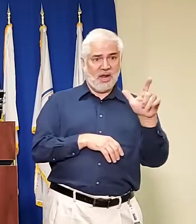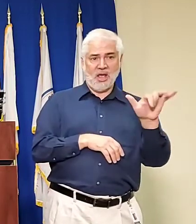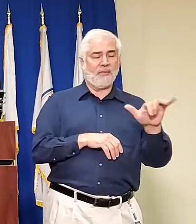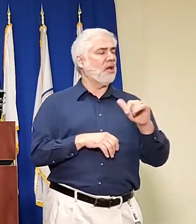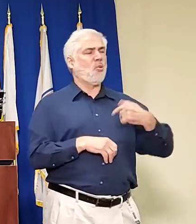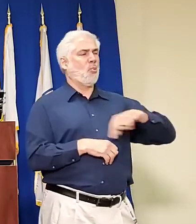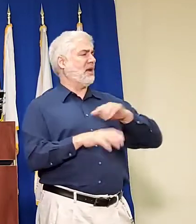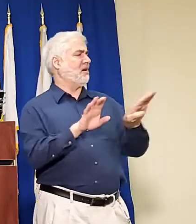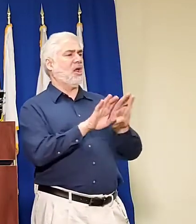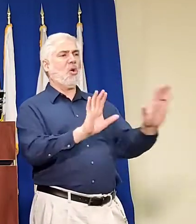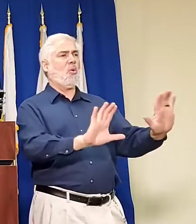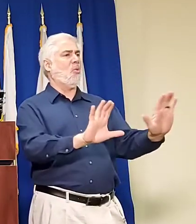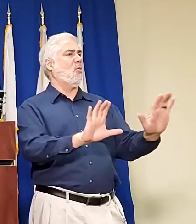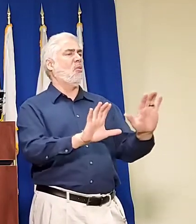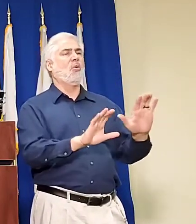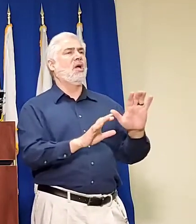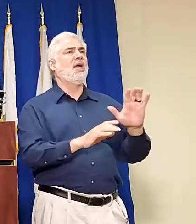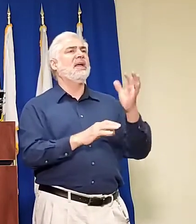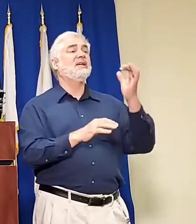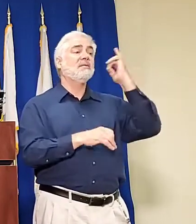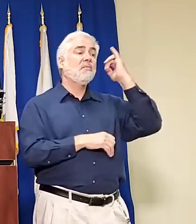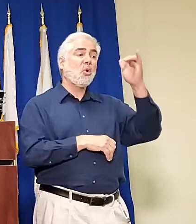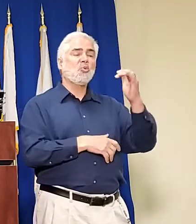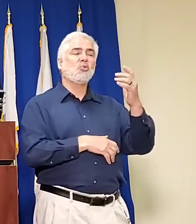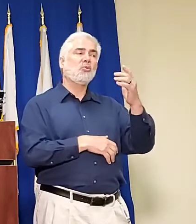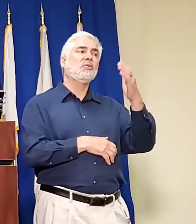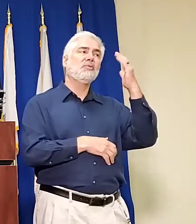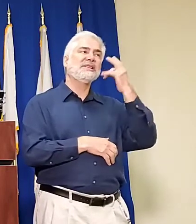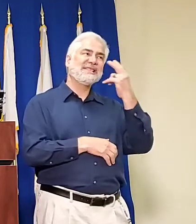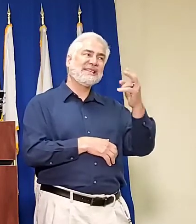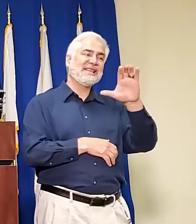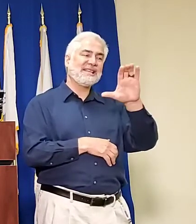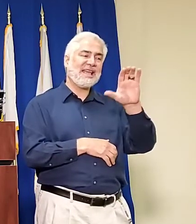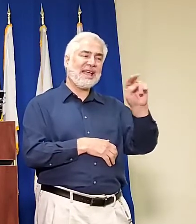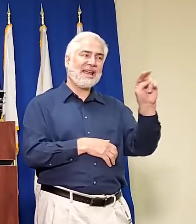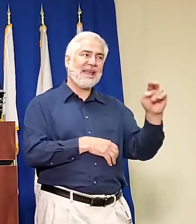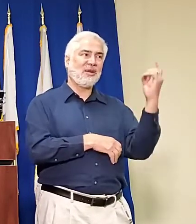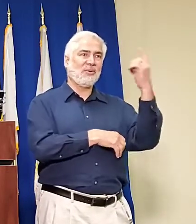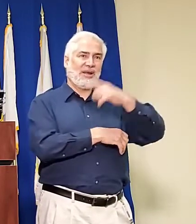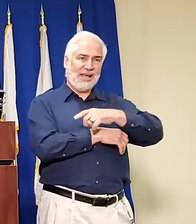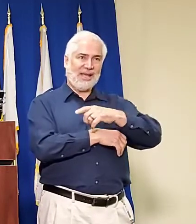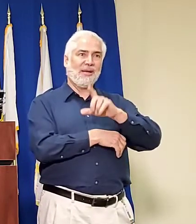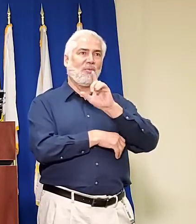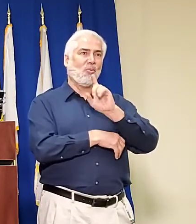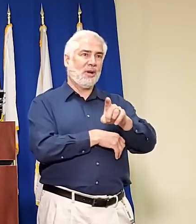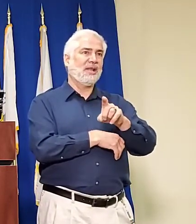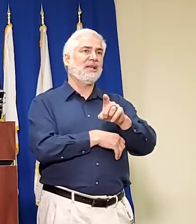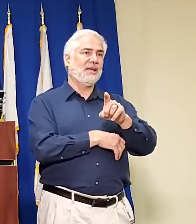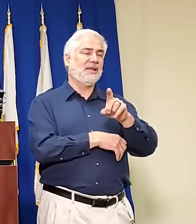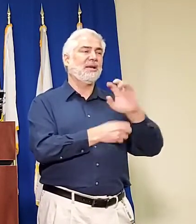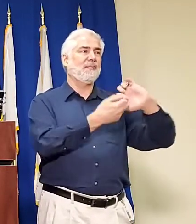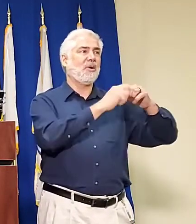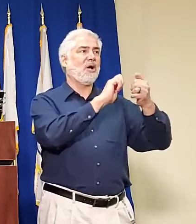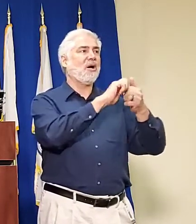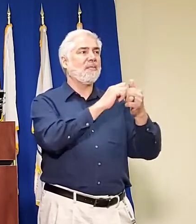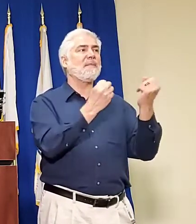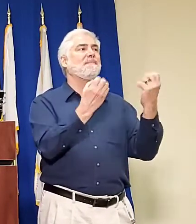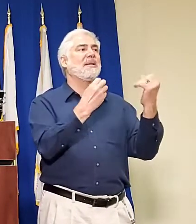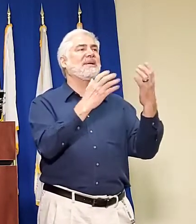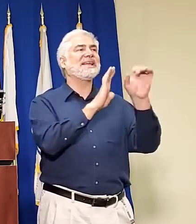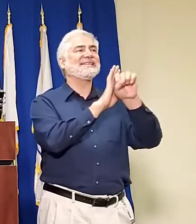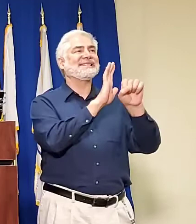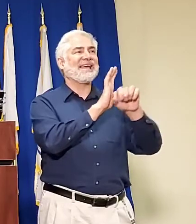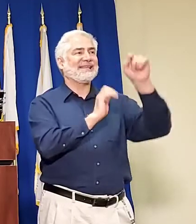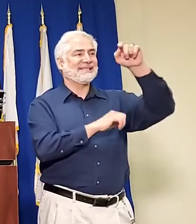them. Okay. This was, if you've kept up with the CNN today, this actually became a problem in multiple